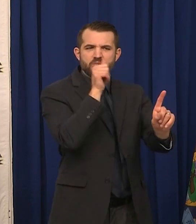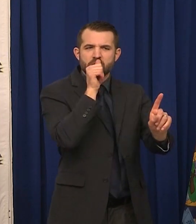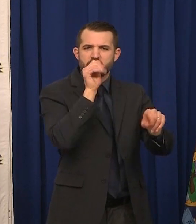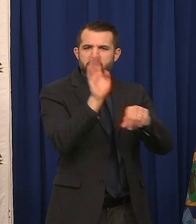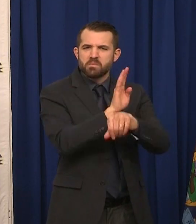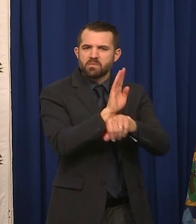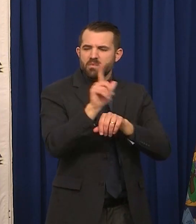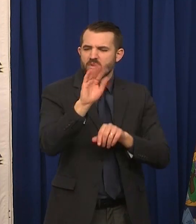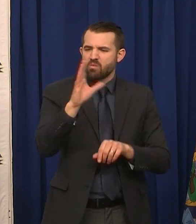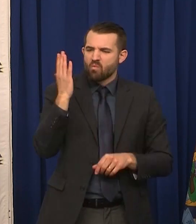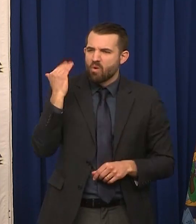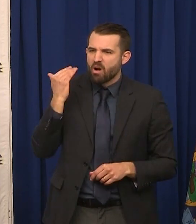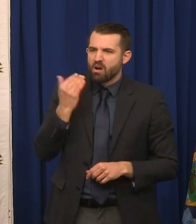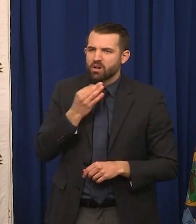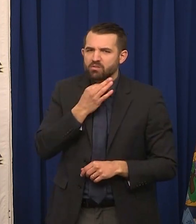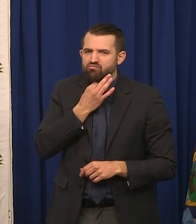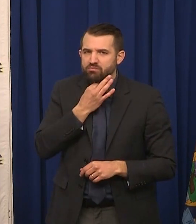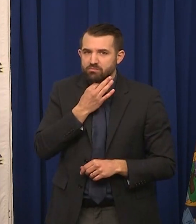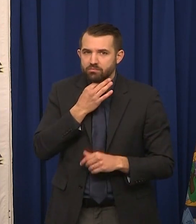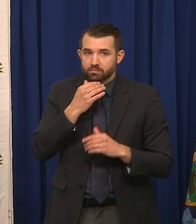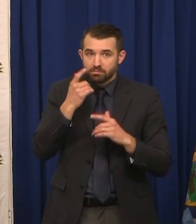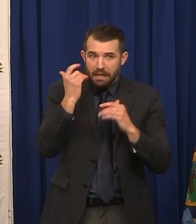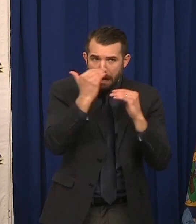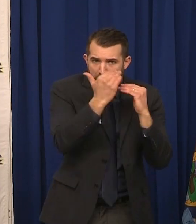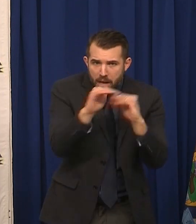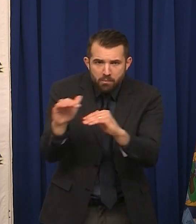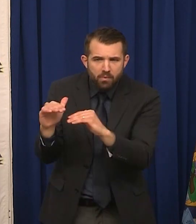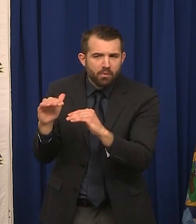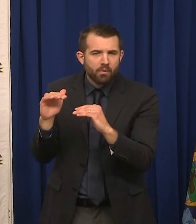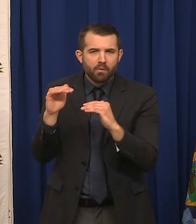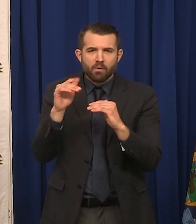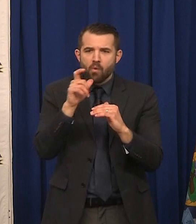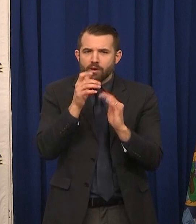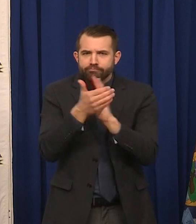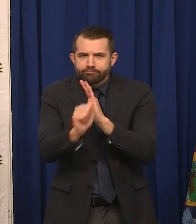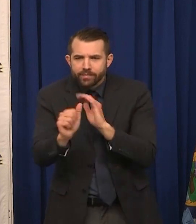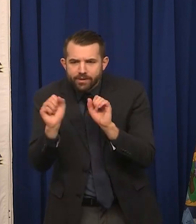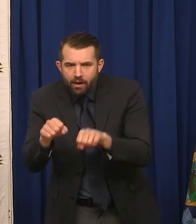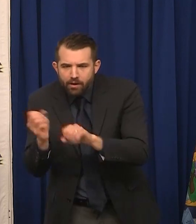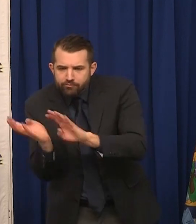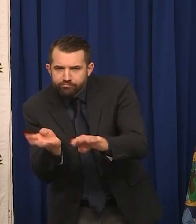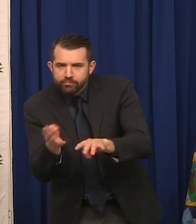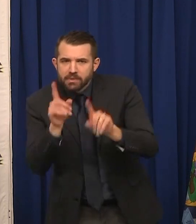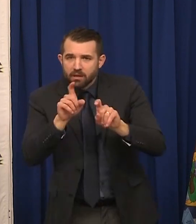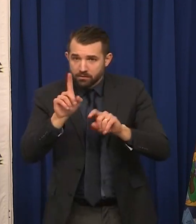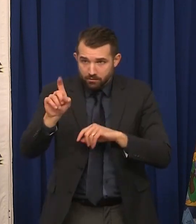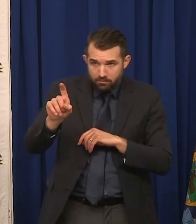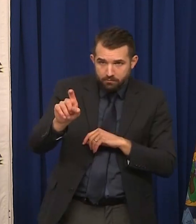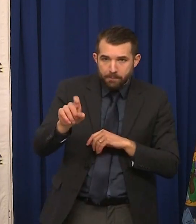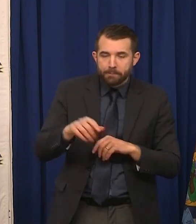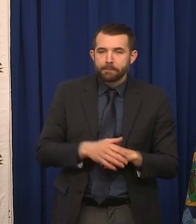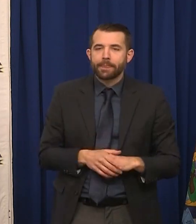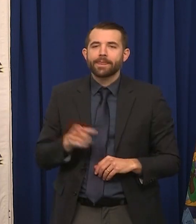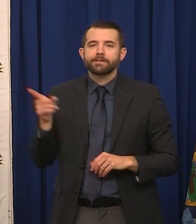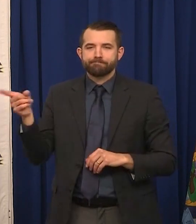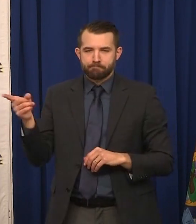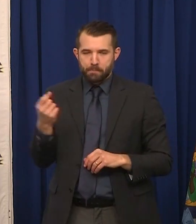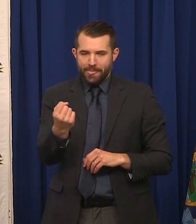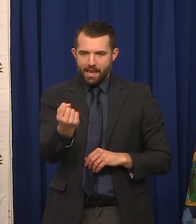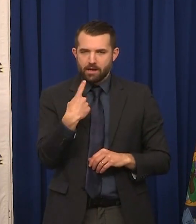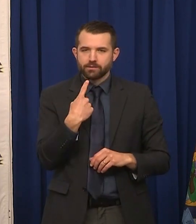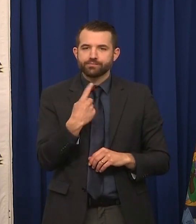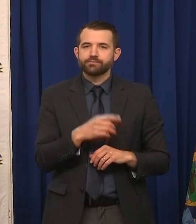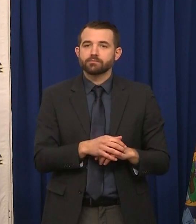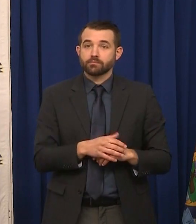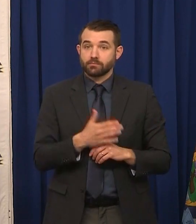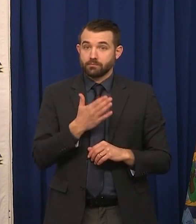so many places that can, like, do the kind of testing that you need? Like, can you give us more details on that? So Caitlin's question is on the rationale